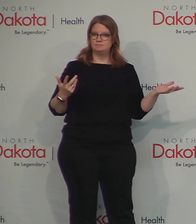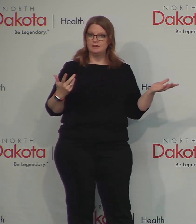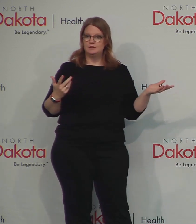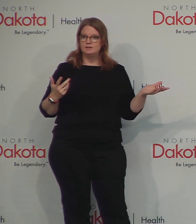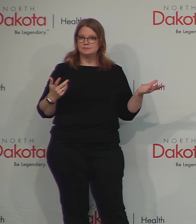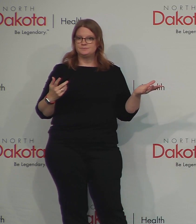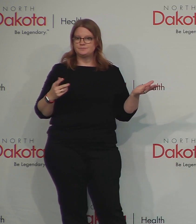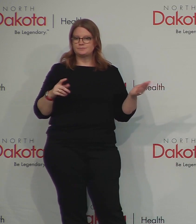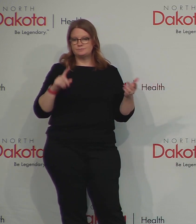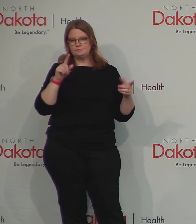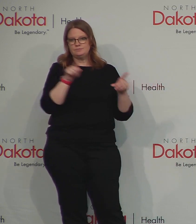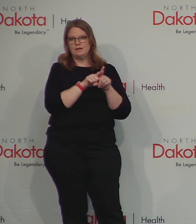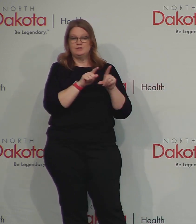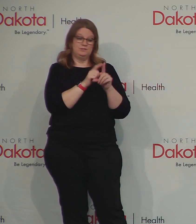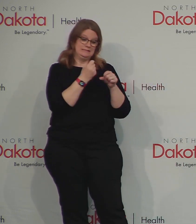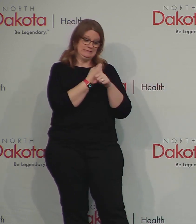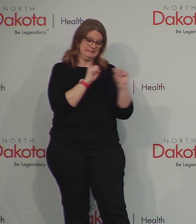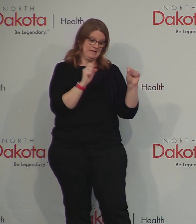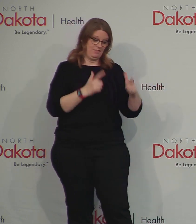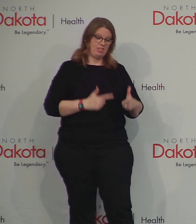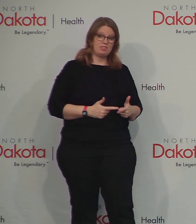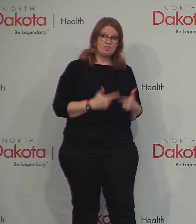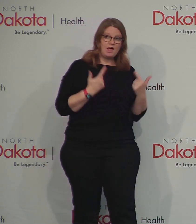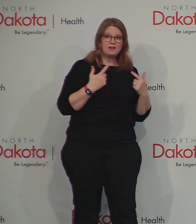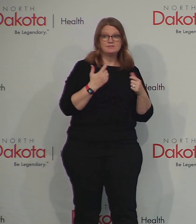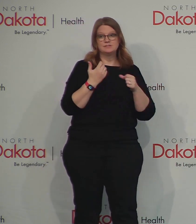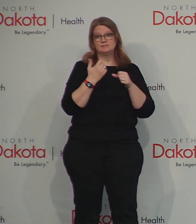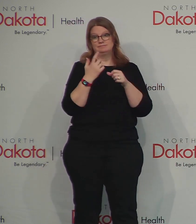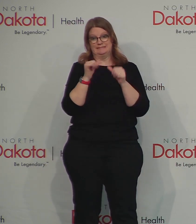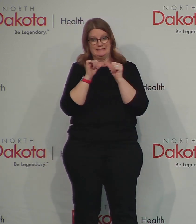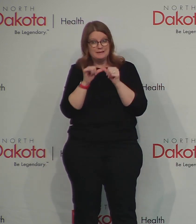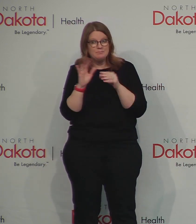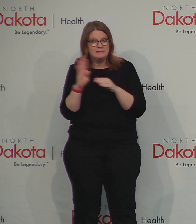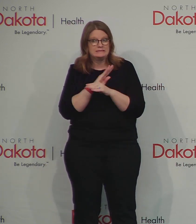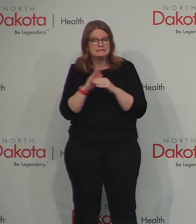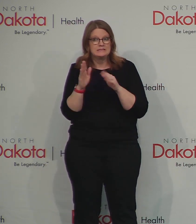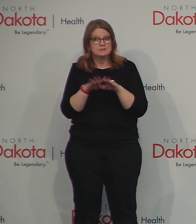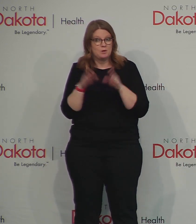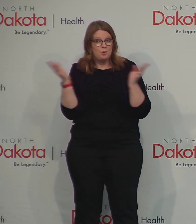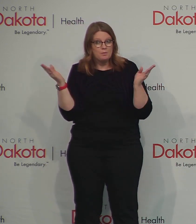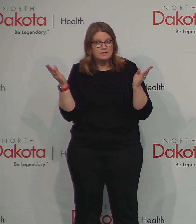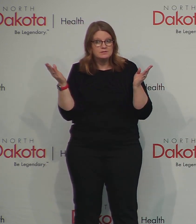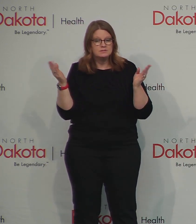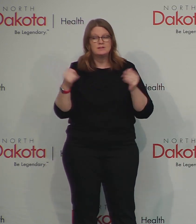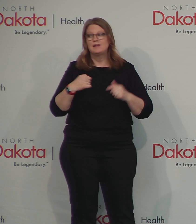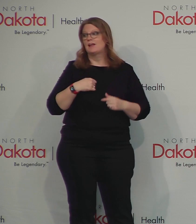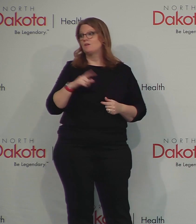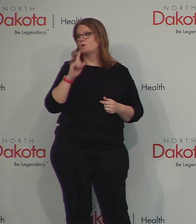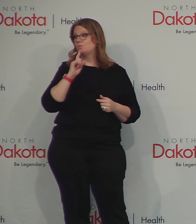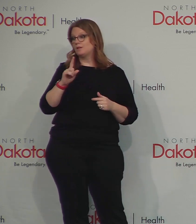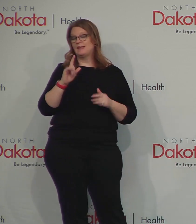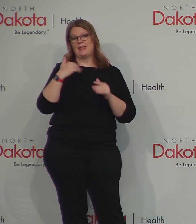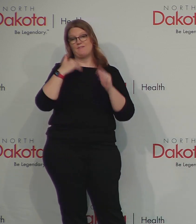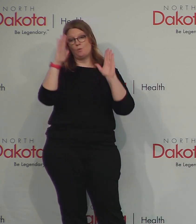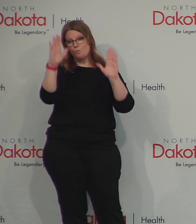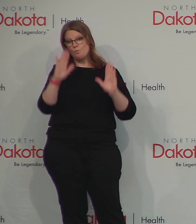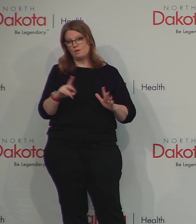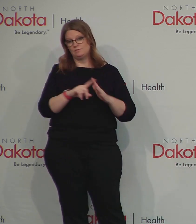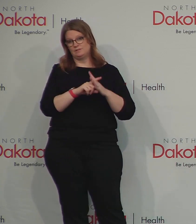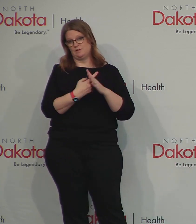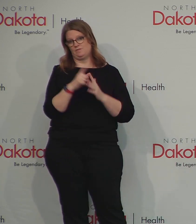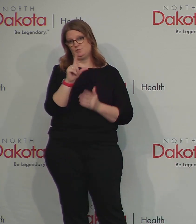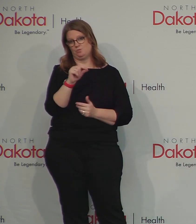to, save lives and save livelihoods over the holidays and put us in a position to have an absolutely great start for